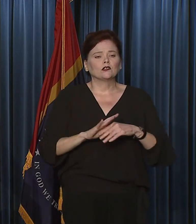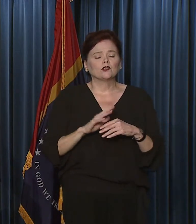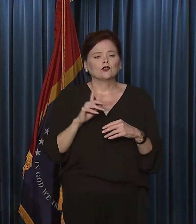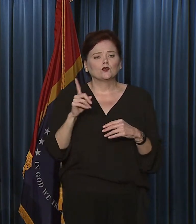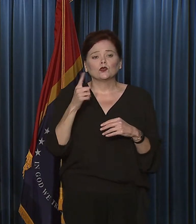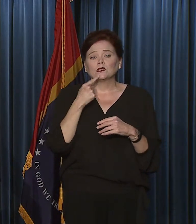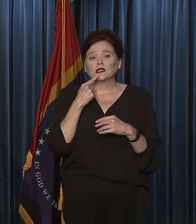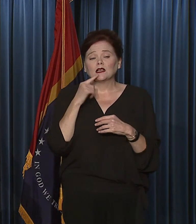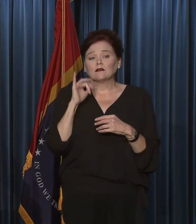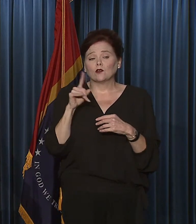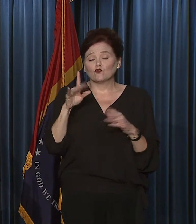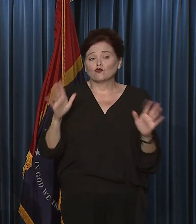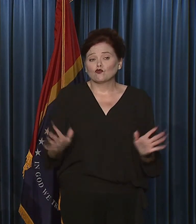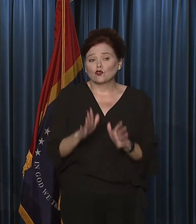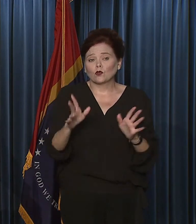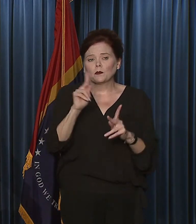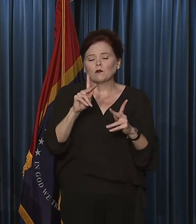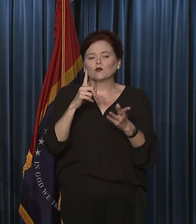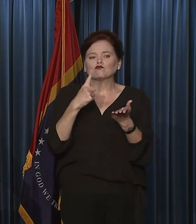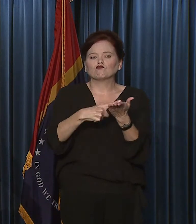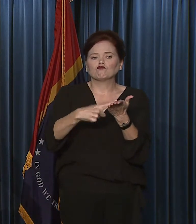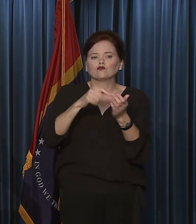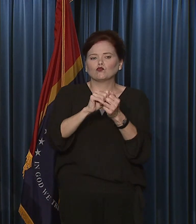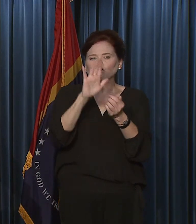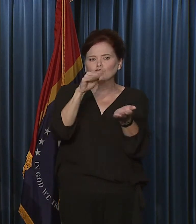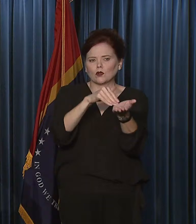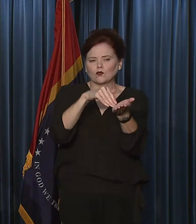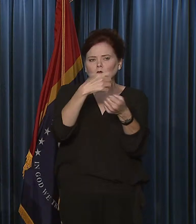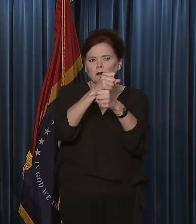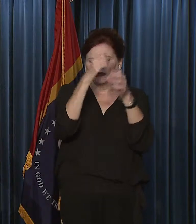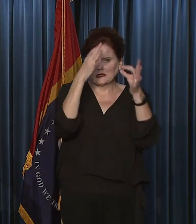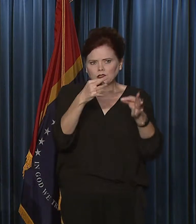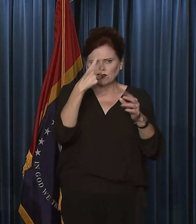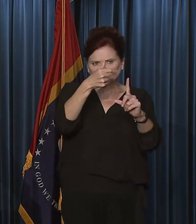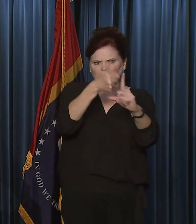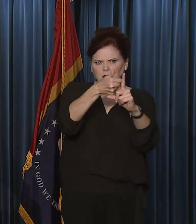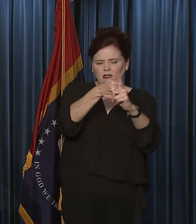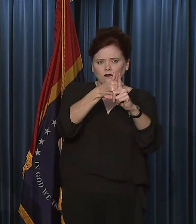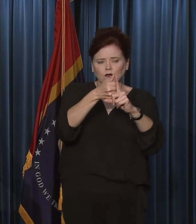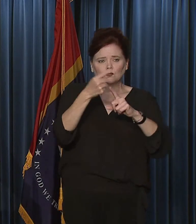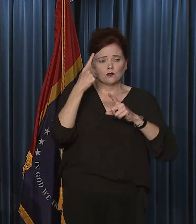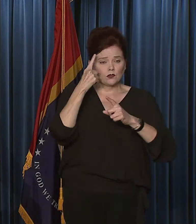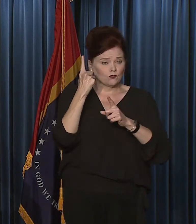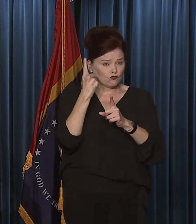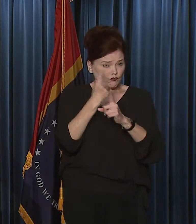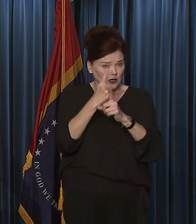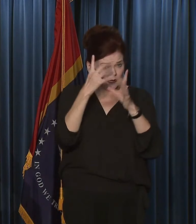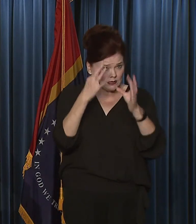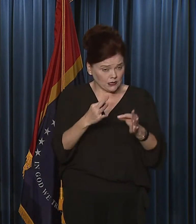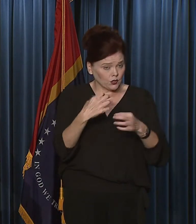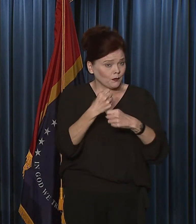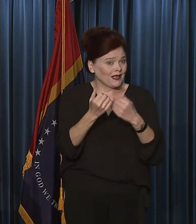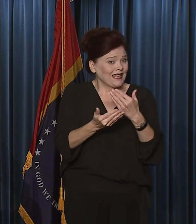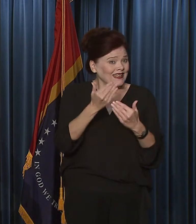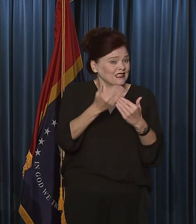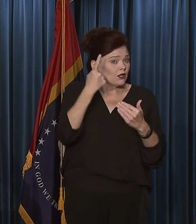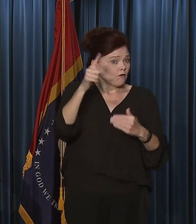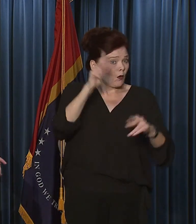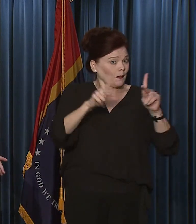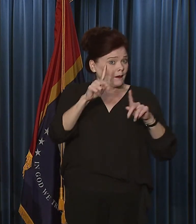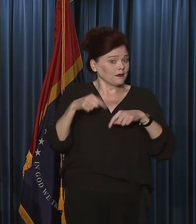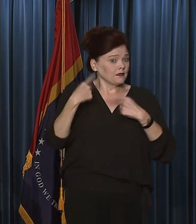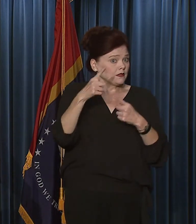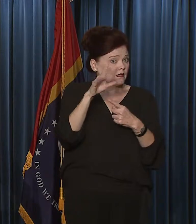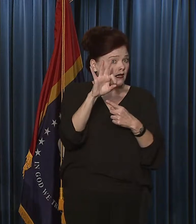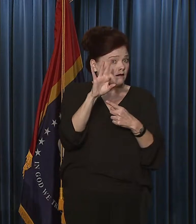always say that you encourage people to talk to their doctors and make the right decision. Do you think the quote-unquote right decision's been made easier for people now that there's a